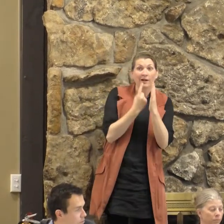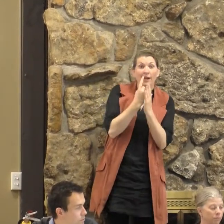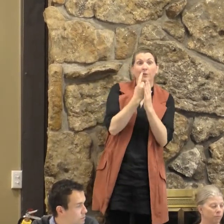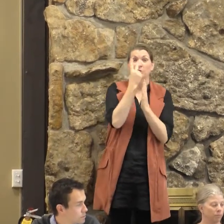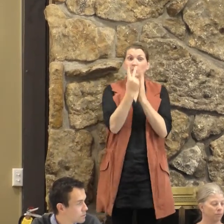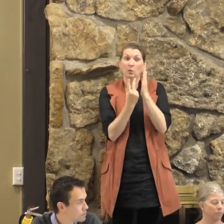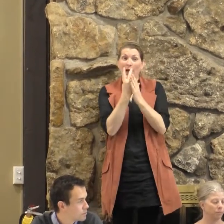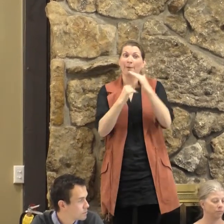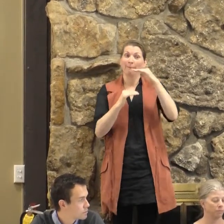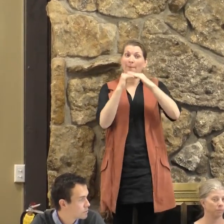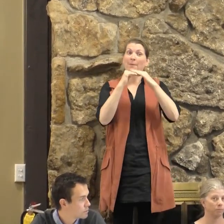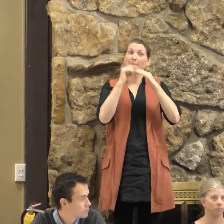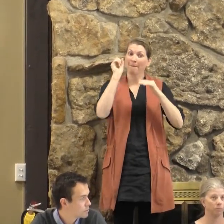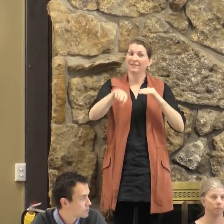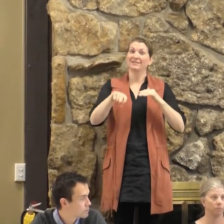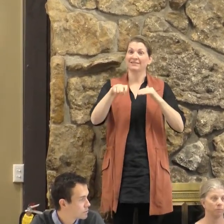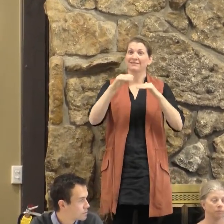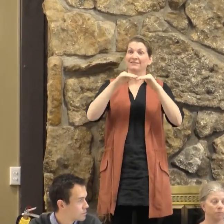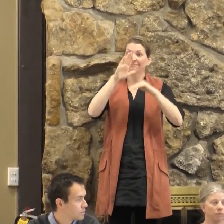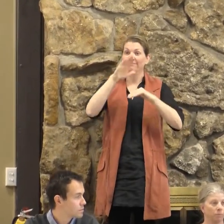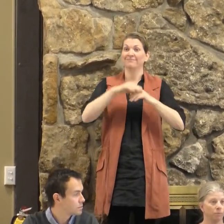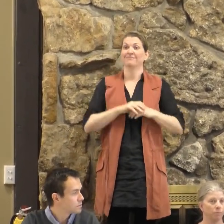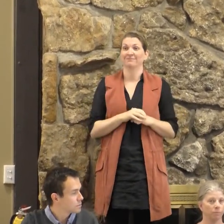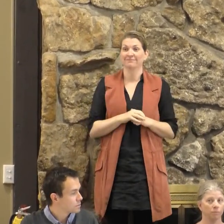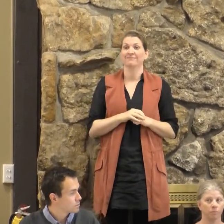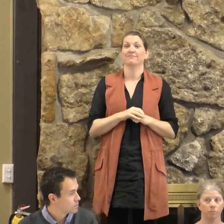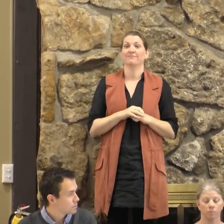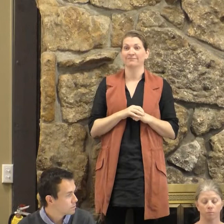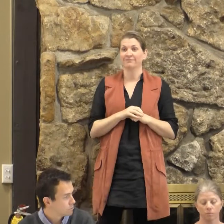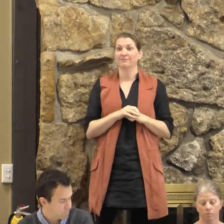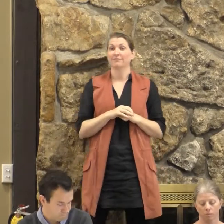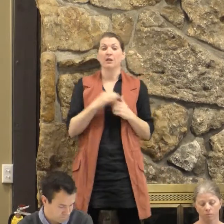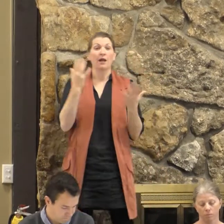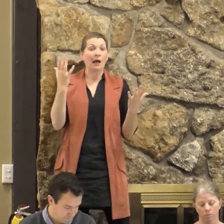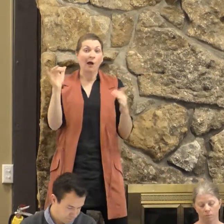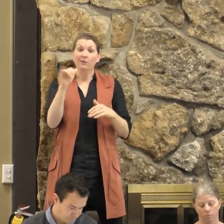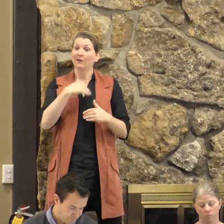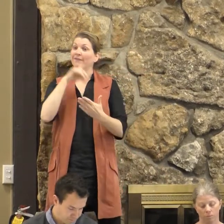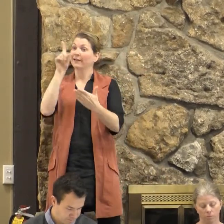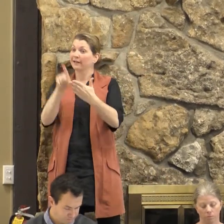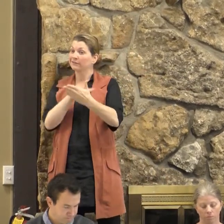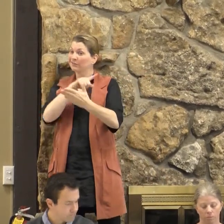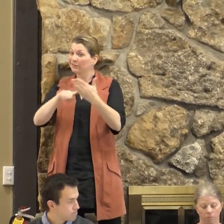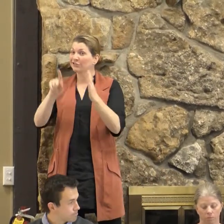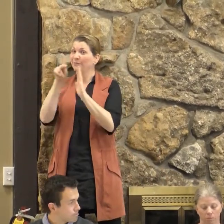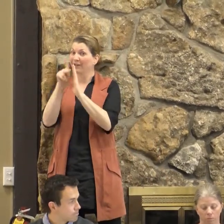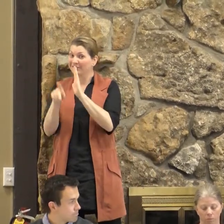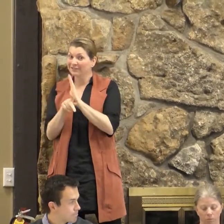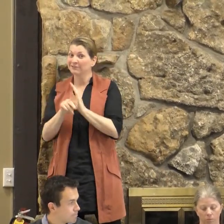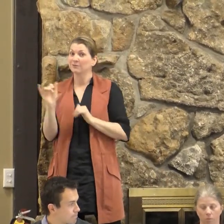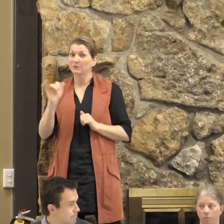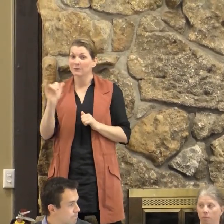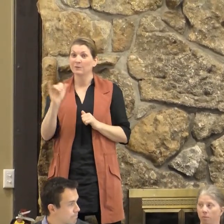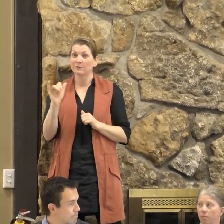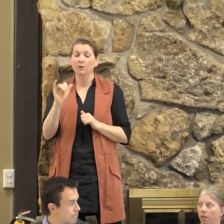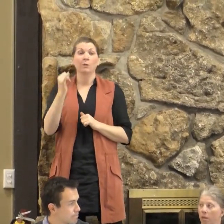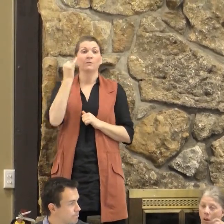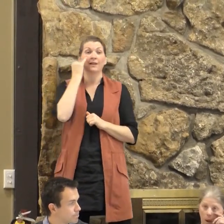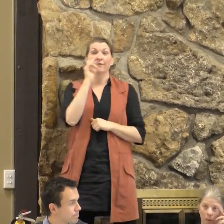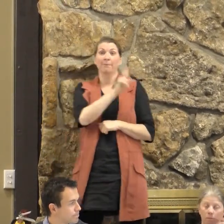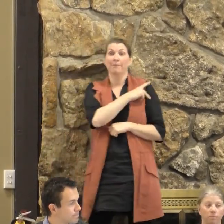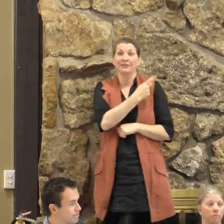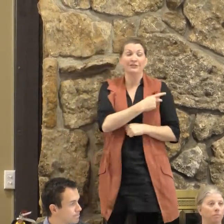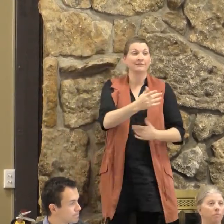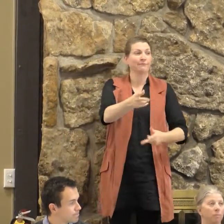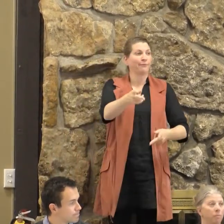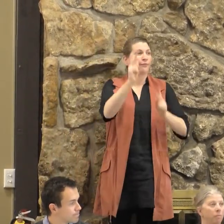There are cancellation policies as well. So let's say, you know, the patient gets sick and they can't come in for a dental